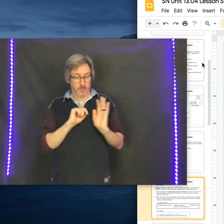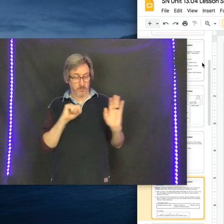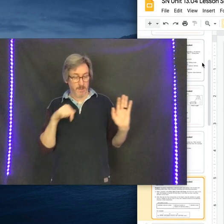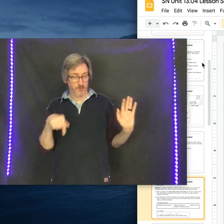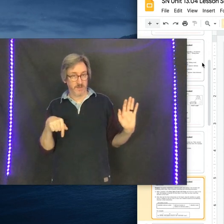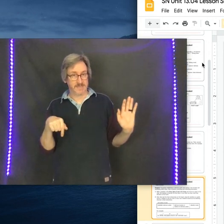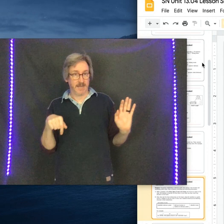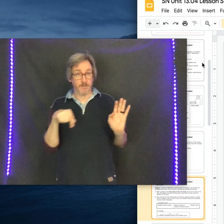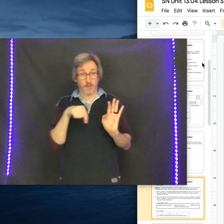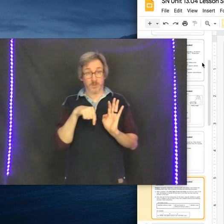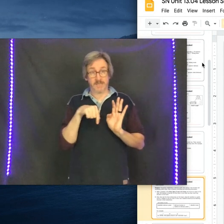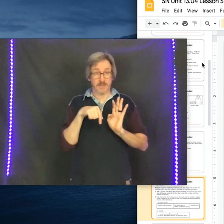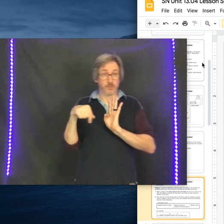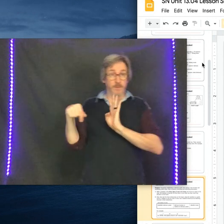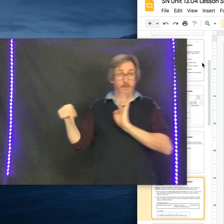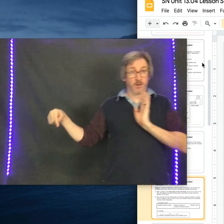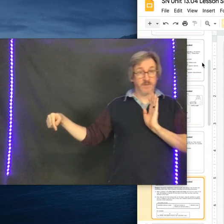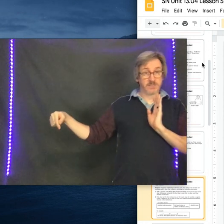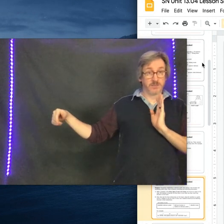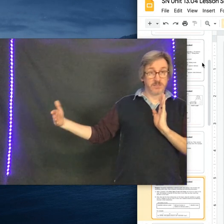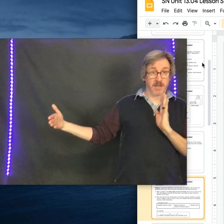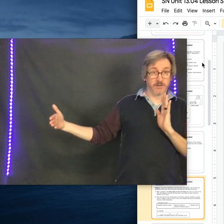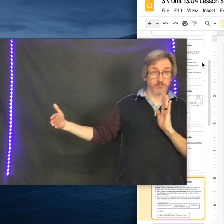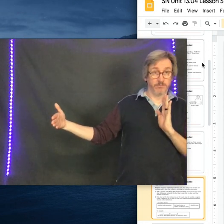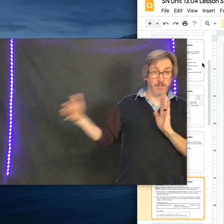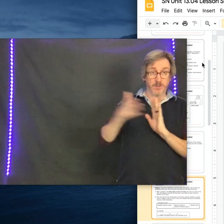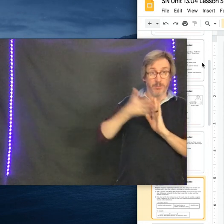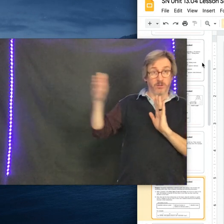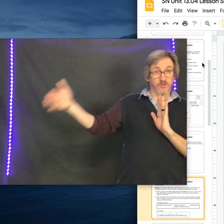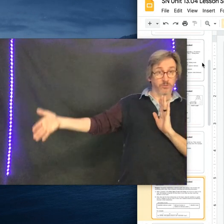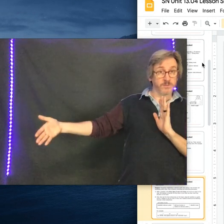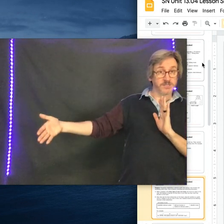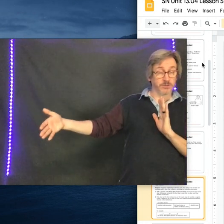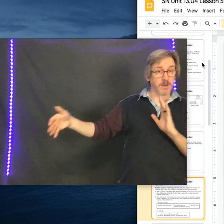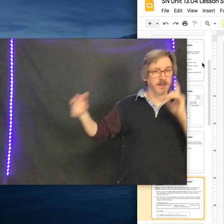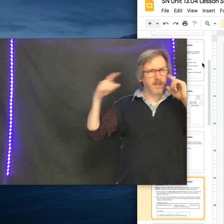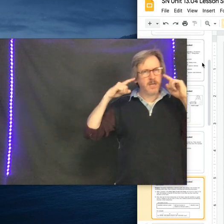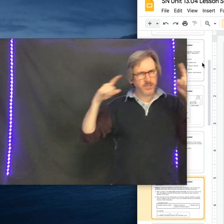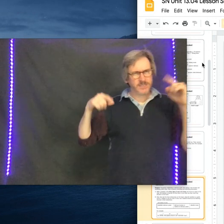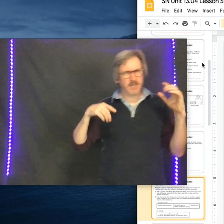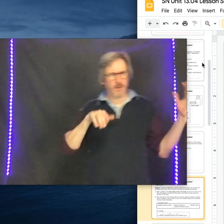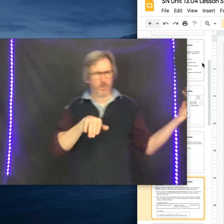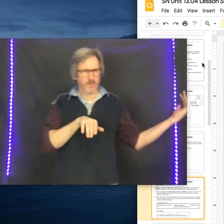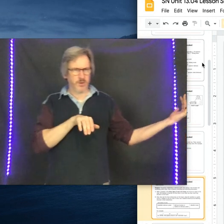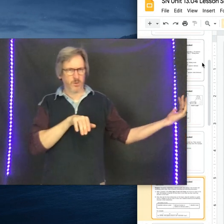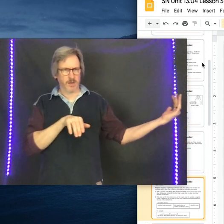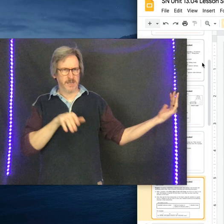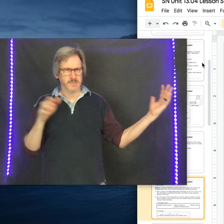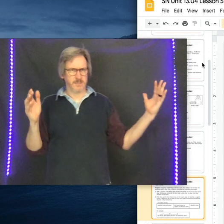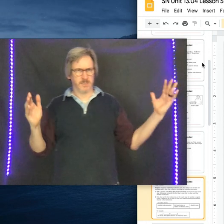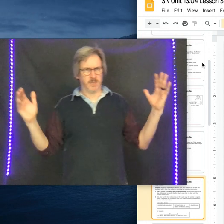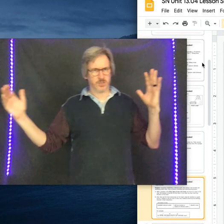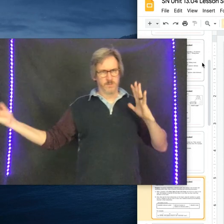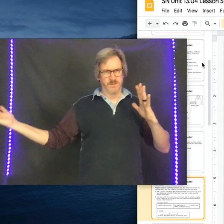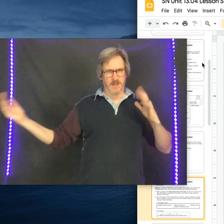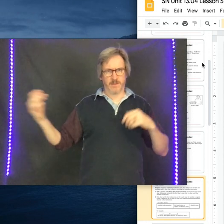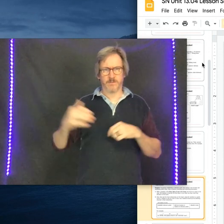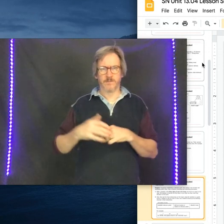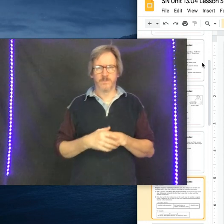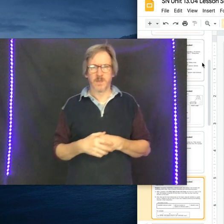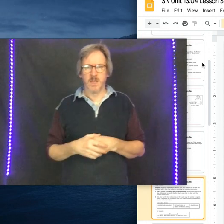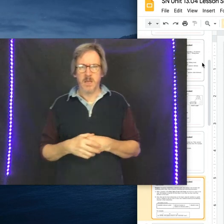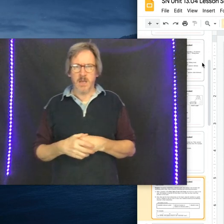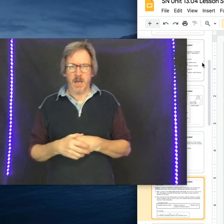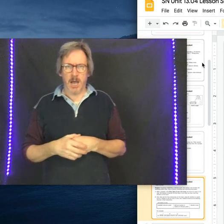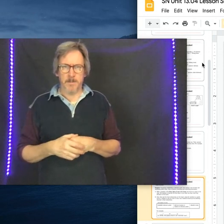So maybe you're on this side, maybe you're in the center, maybe you're on this side. Maybe the bulk of the room is to your right. Just think about where the door is in terms of that.